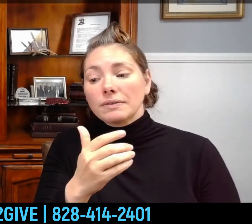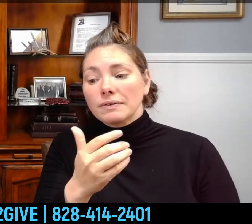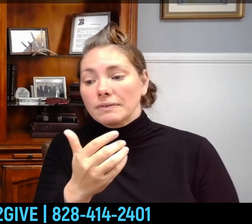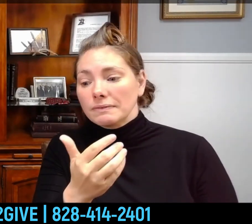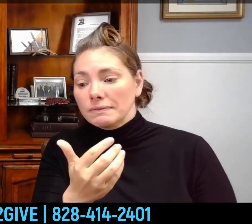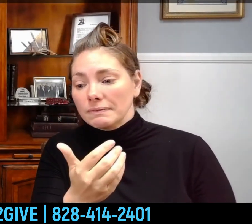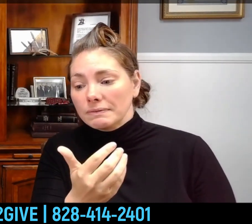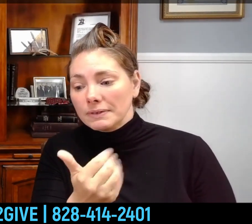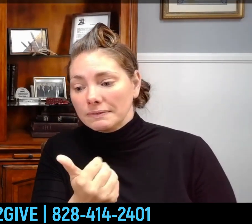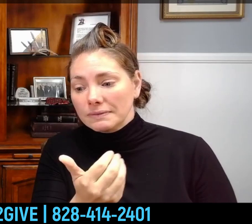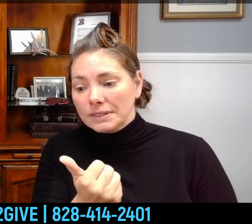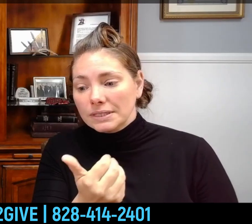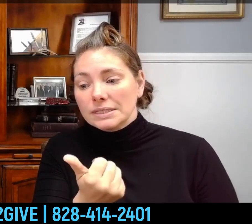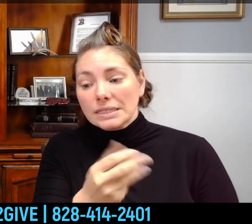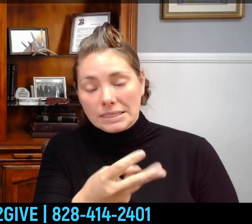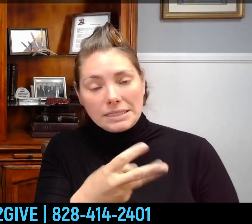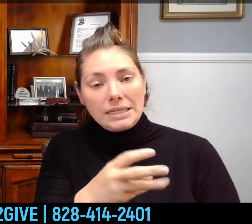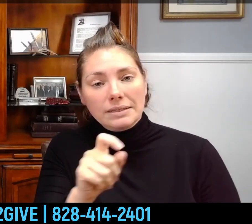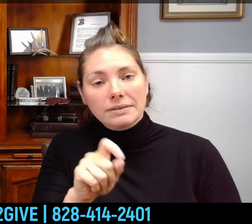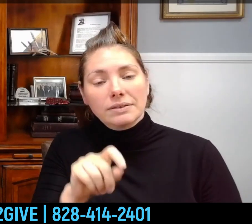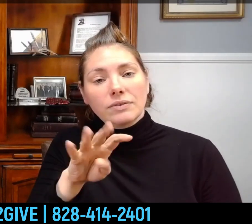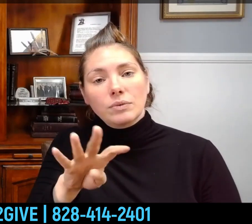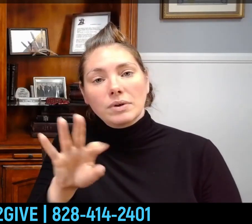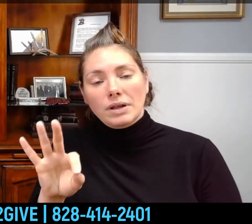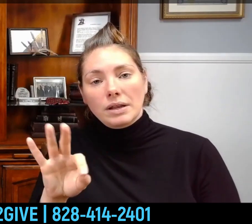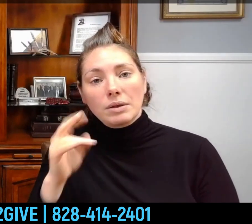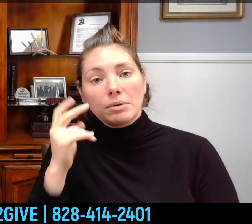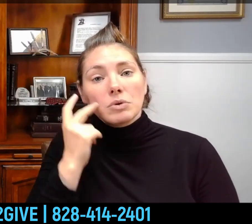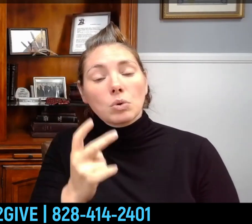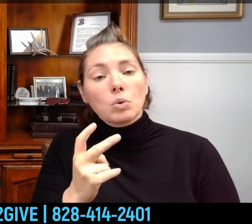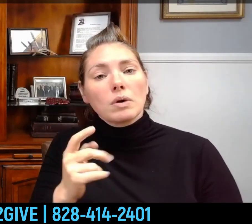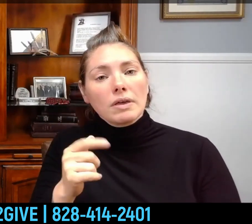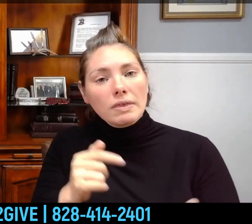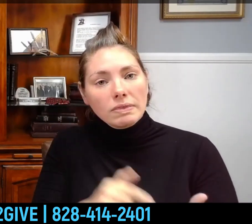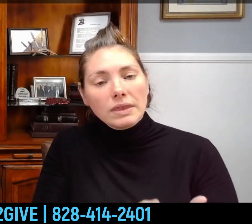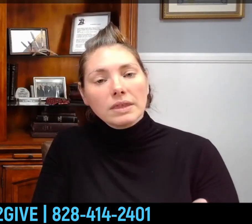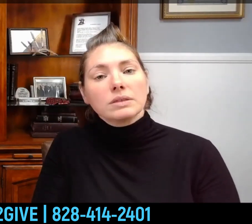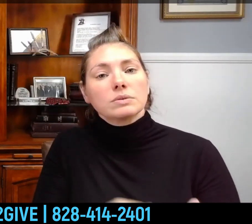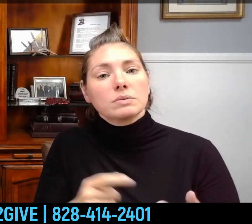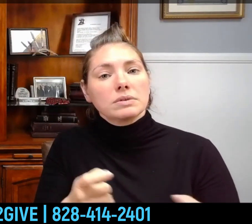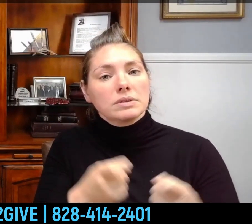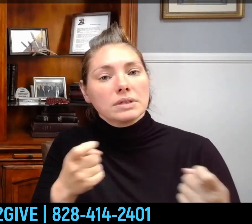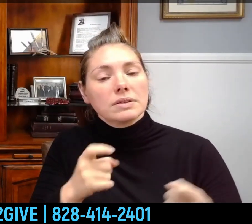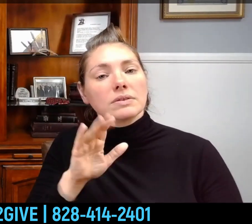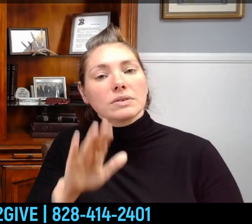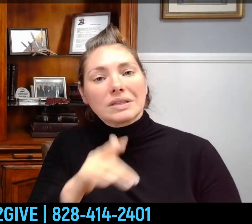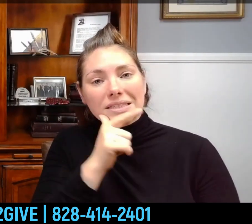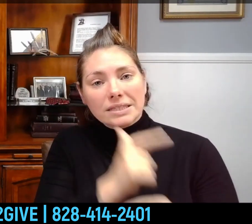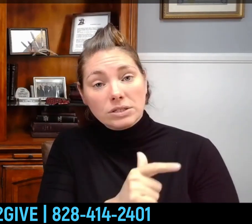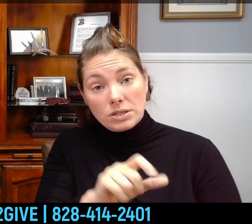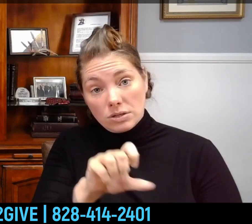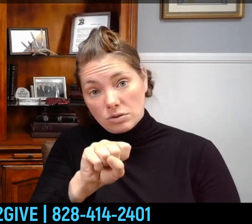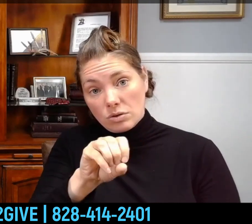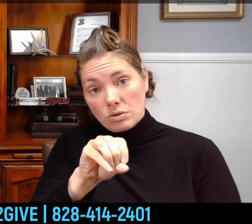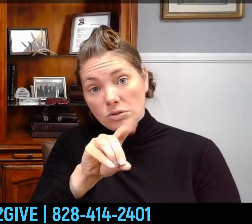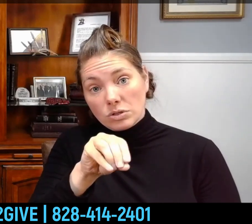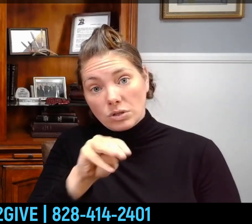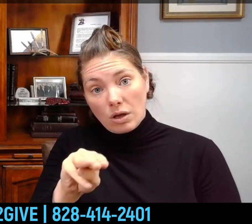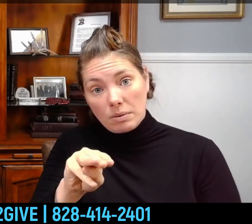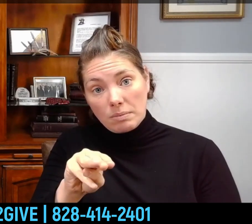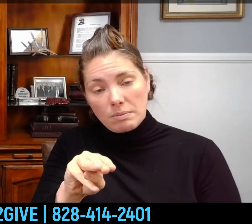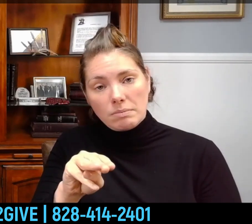The Bible says, "Behold, this was the iniquity of thy sister, Sodom,